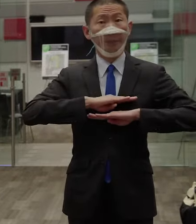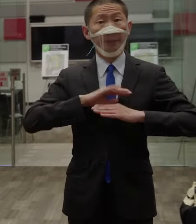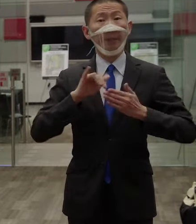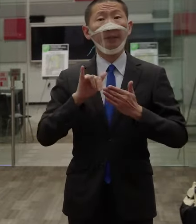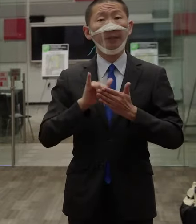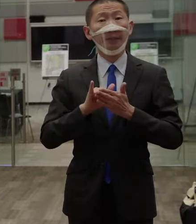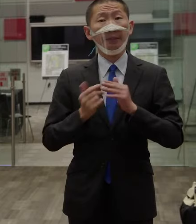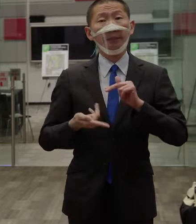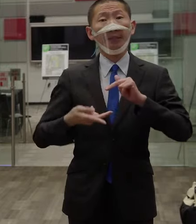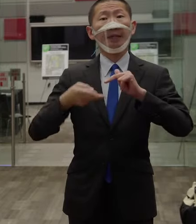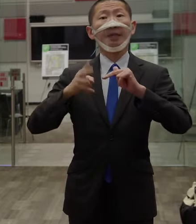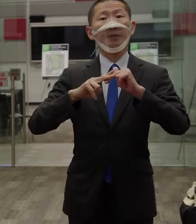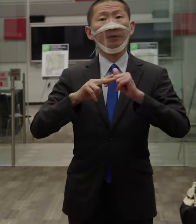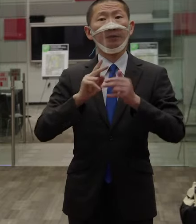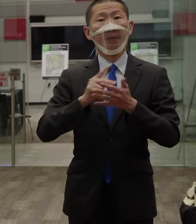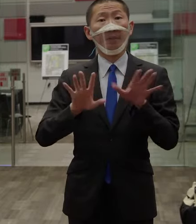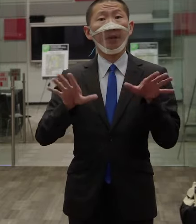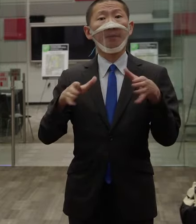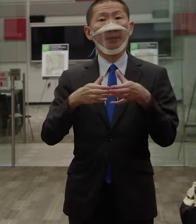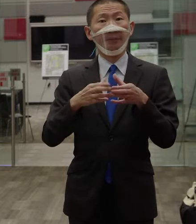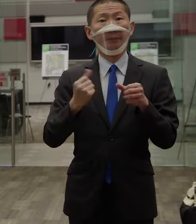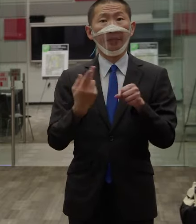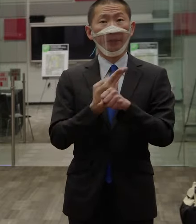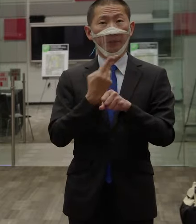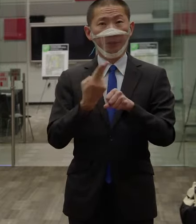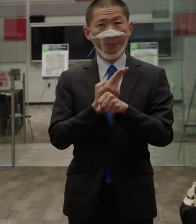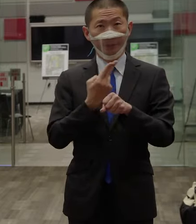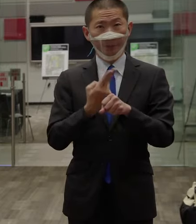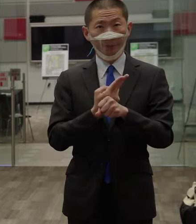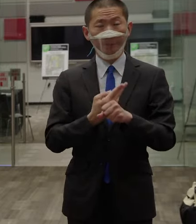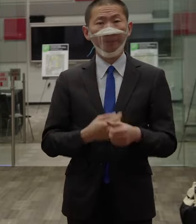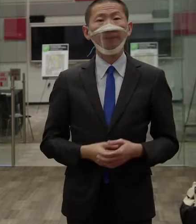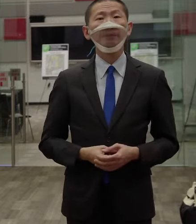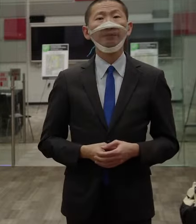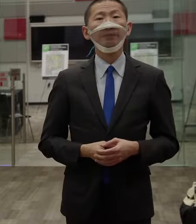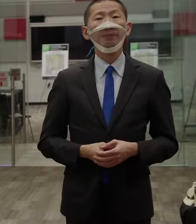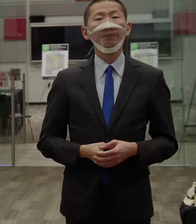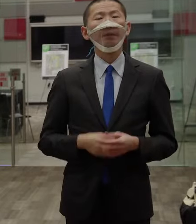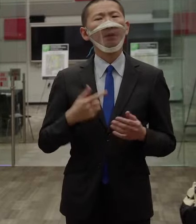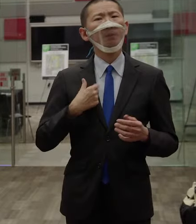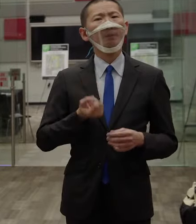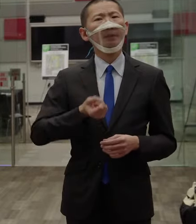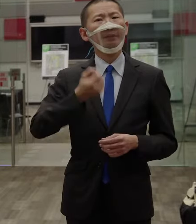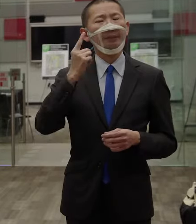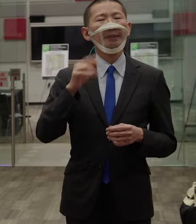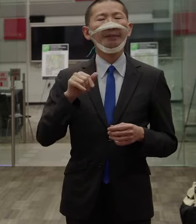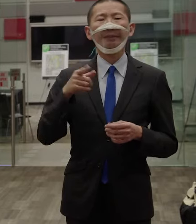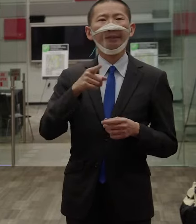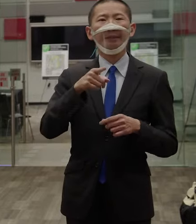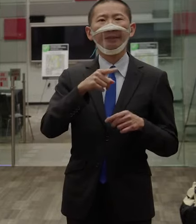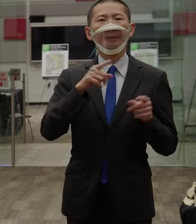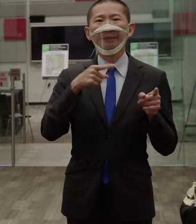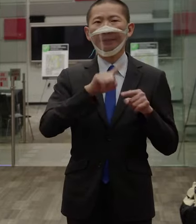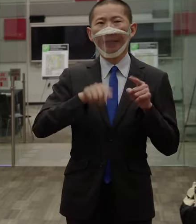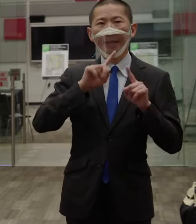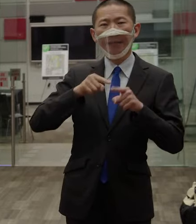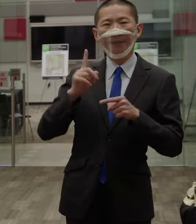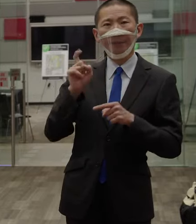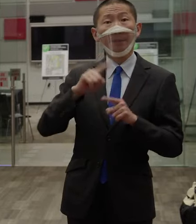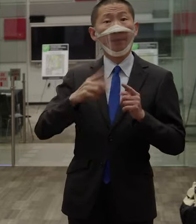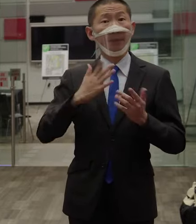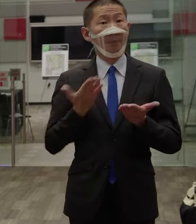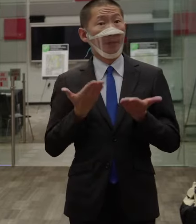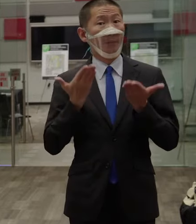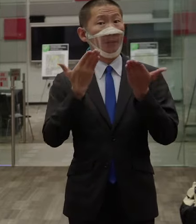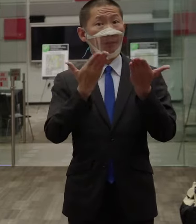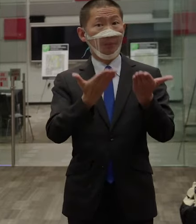this increased population and usage. And while I understand that you cannot answer the question, the recommendation that I'm putting forward